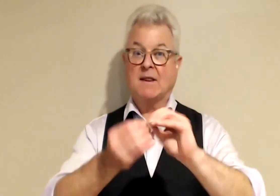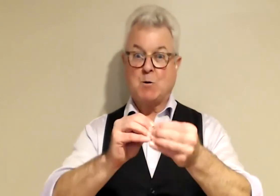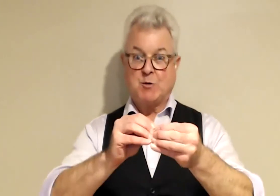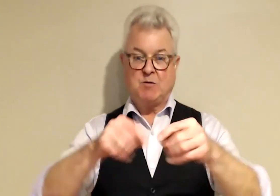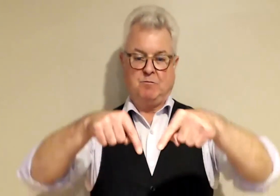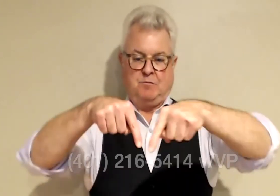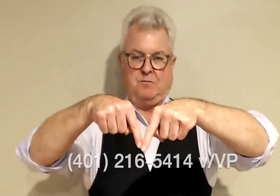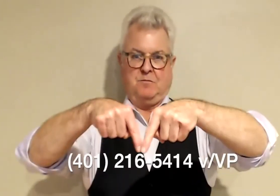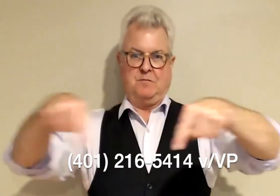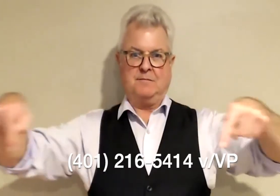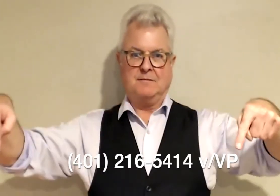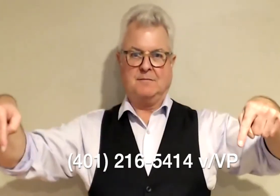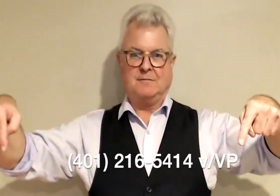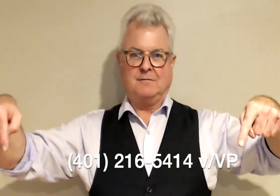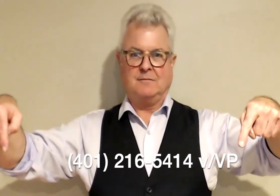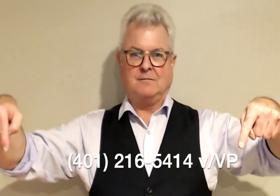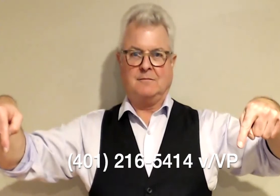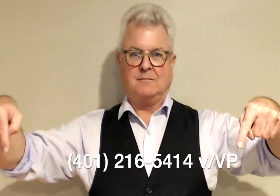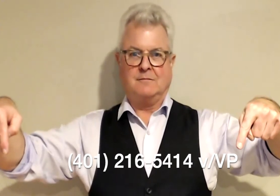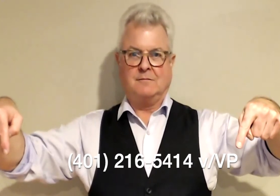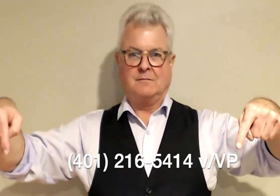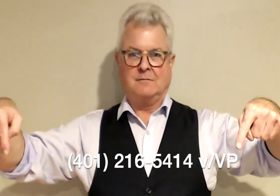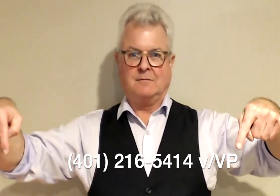me. You can call me at my video phone number, which is listed below,